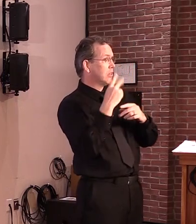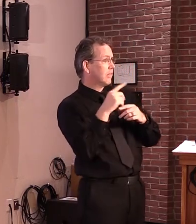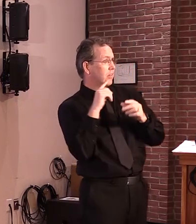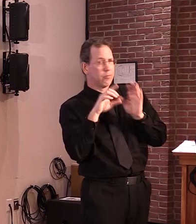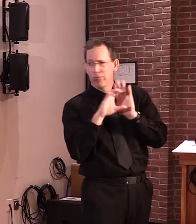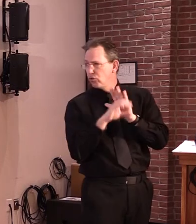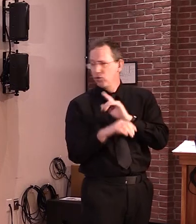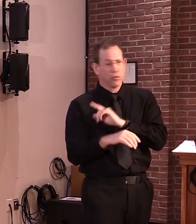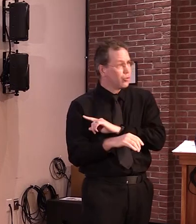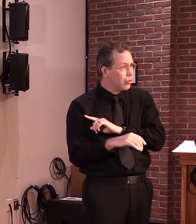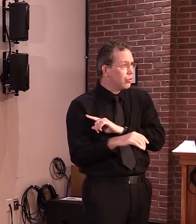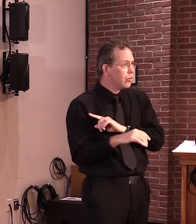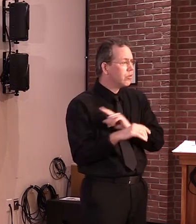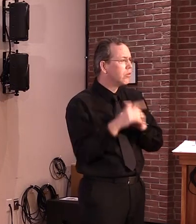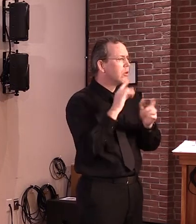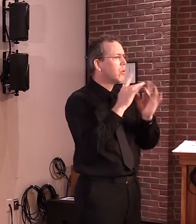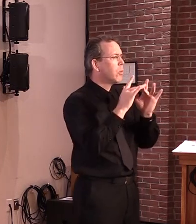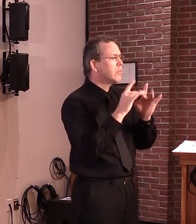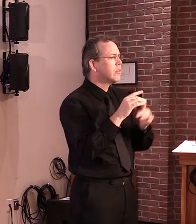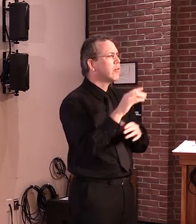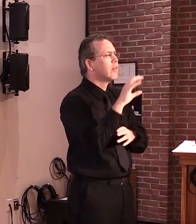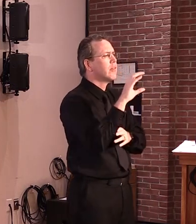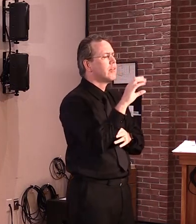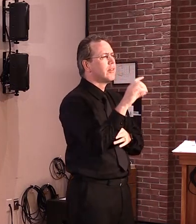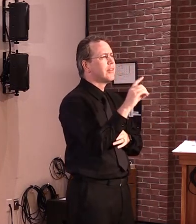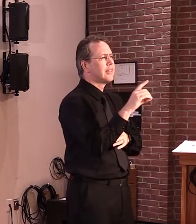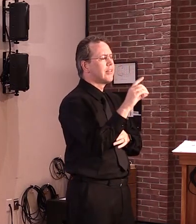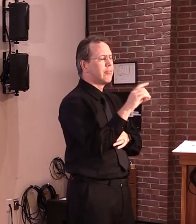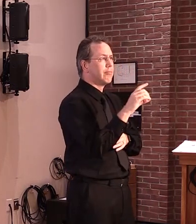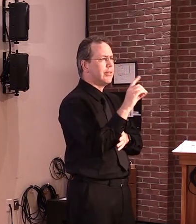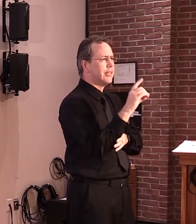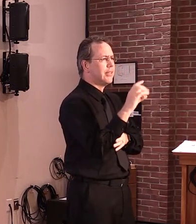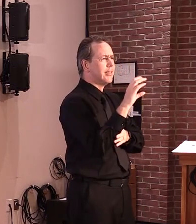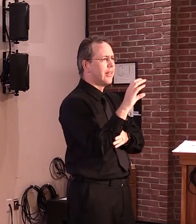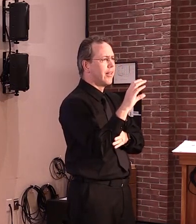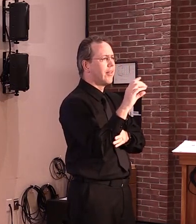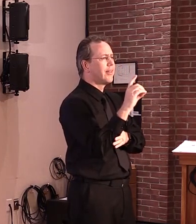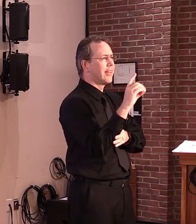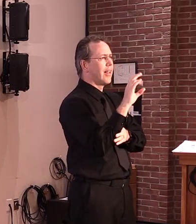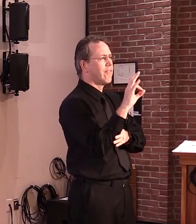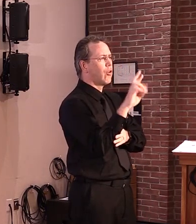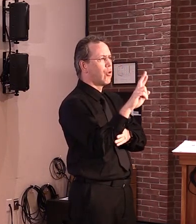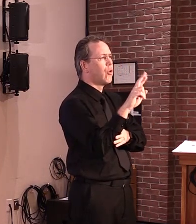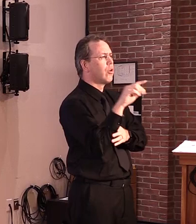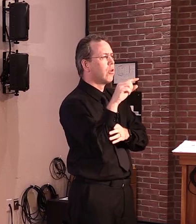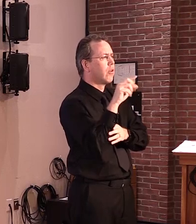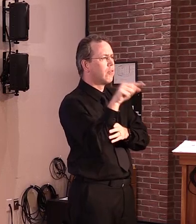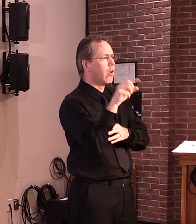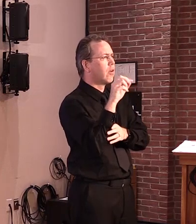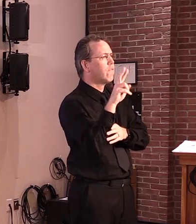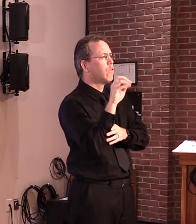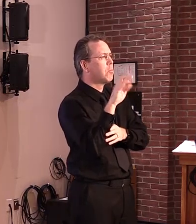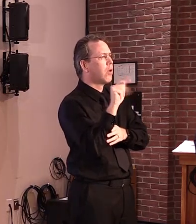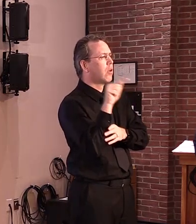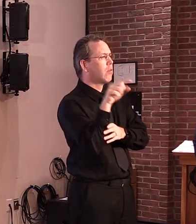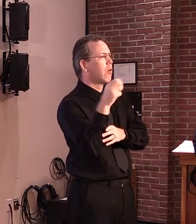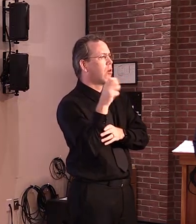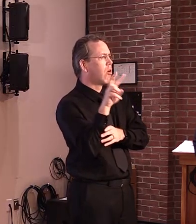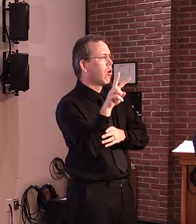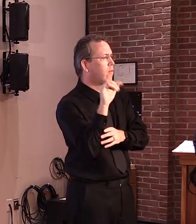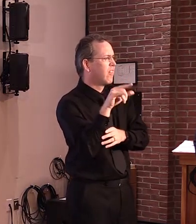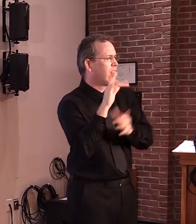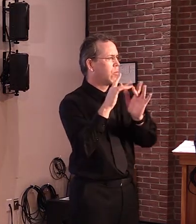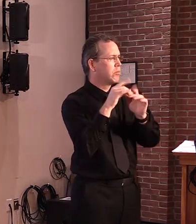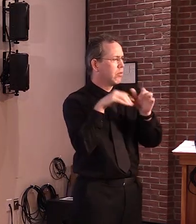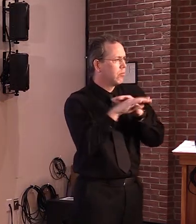dfr.vermont.gov, under our COVID-19 resource page. Vermont's data and forecasts continue their favorable